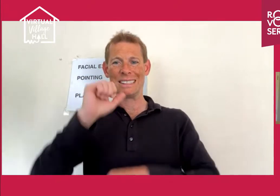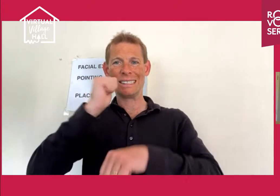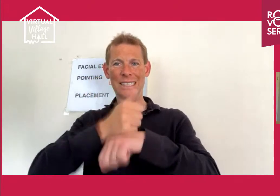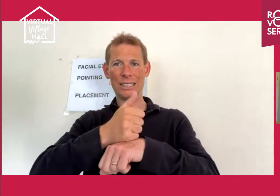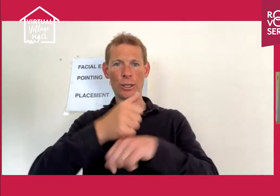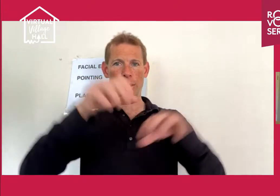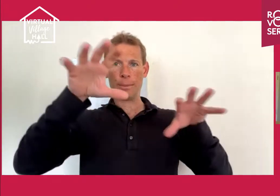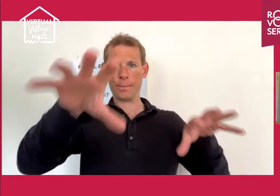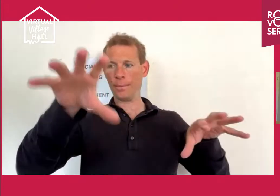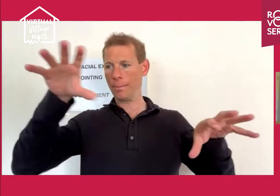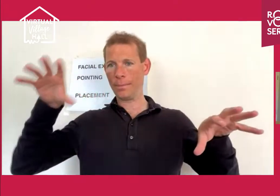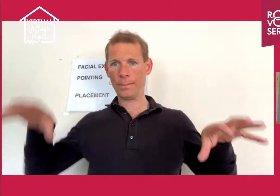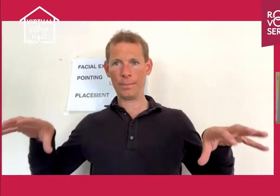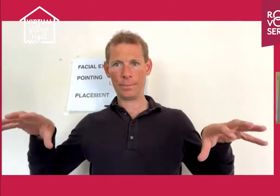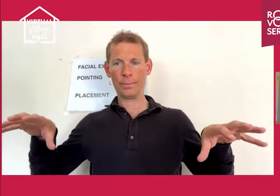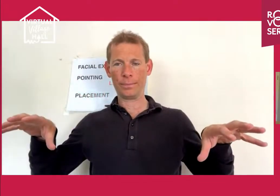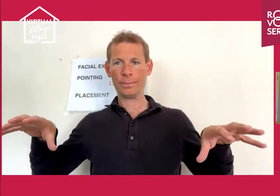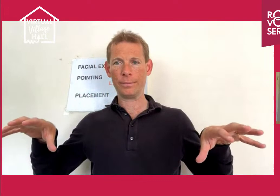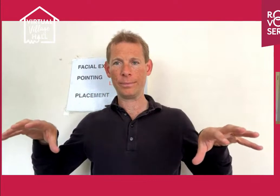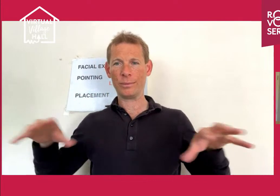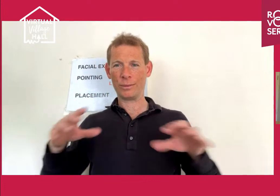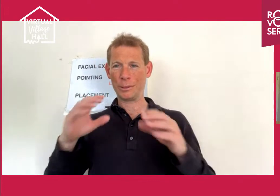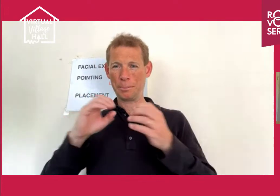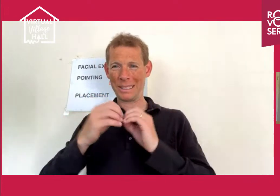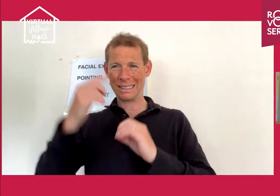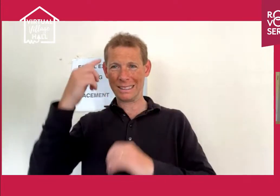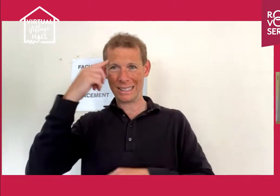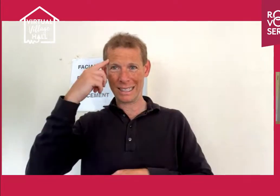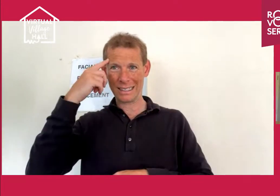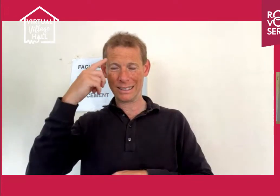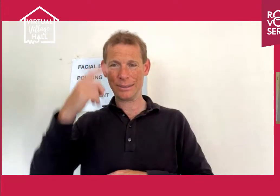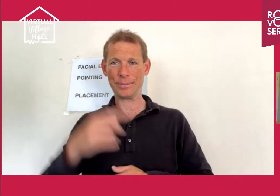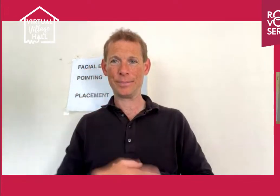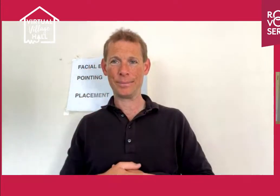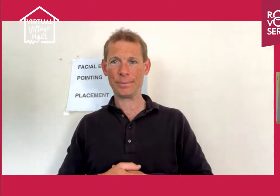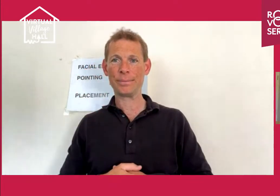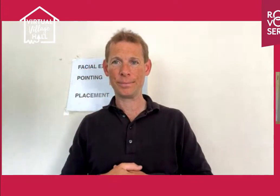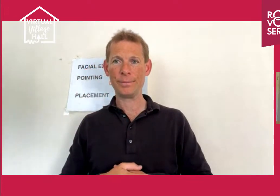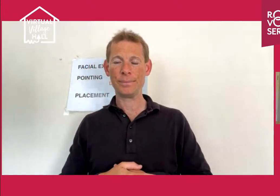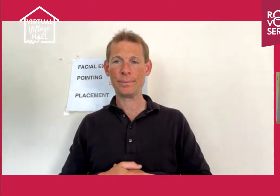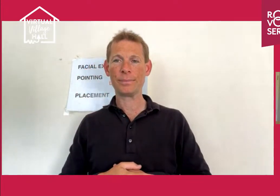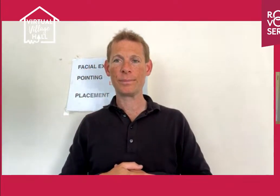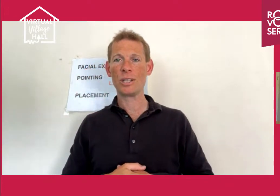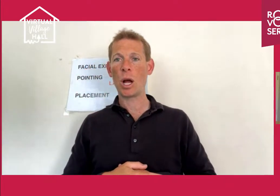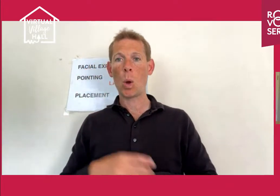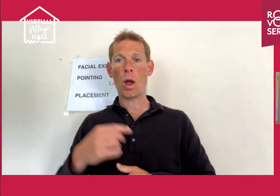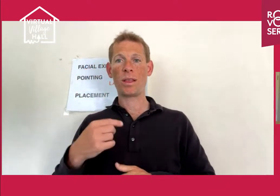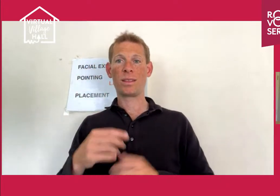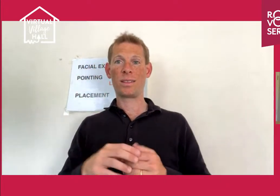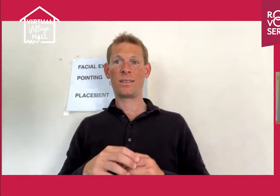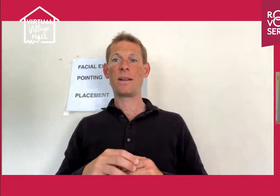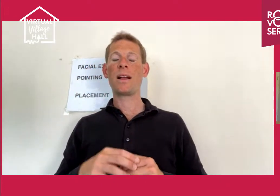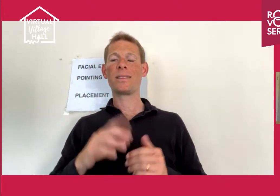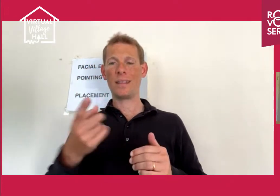spaces. So that's setting up your placement of your three people. So hopefully that makes sense. That's how we do it visually.